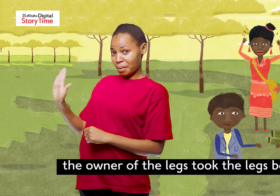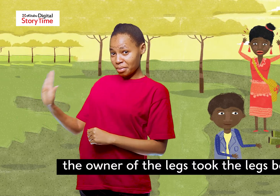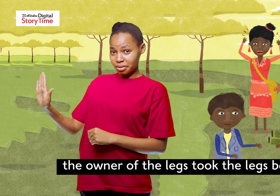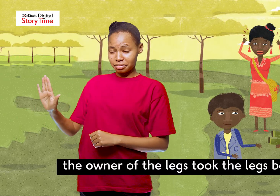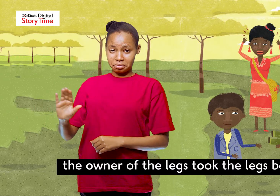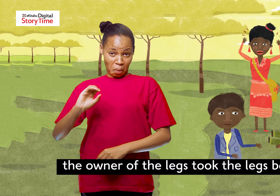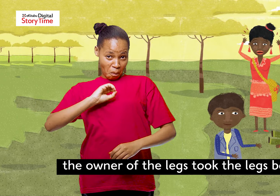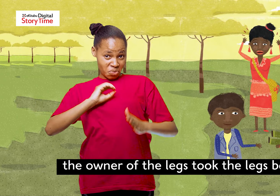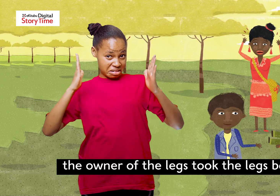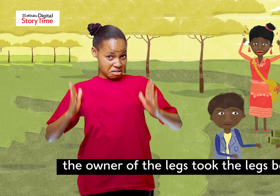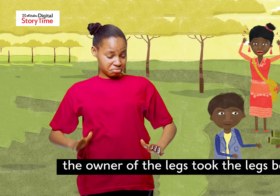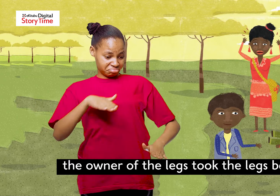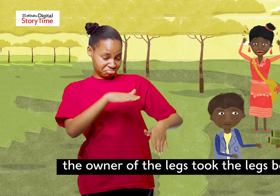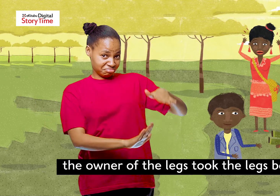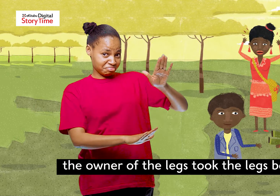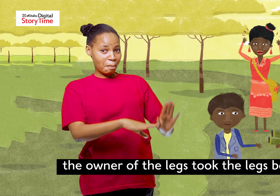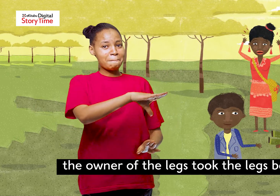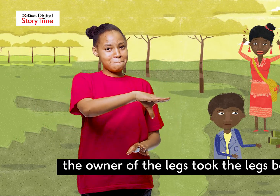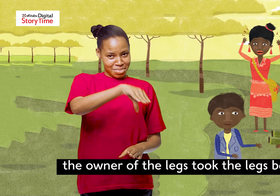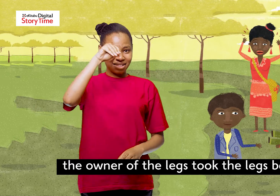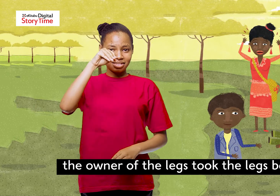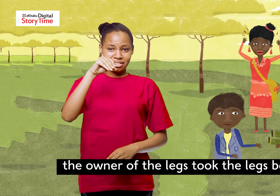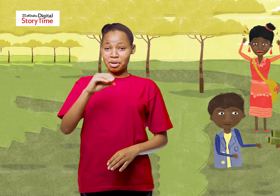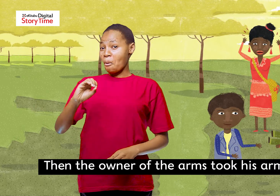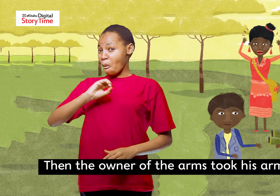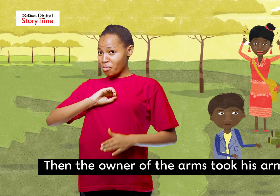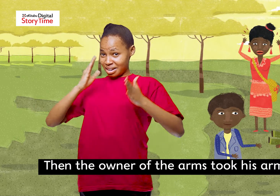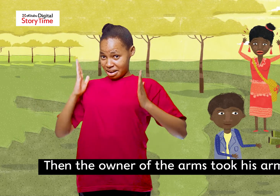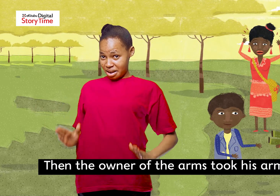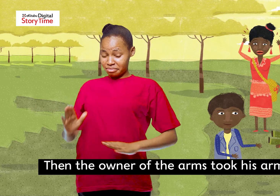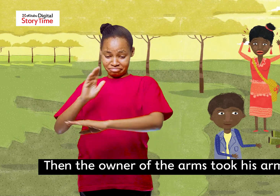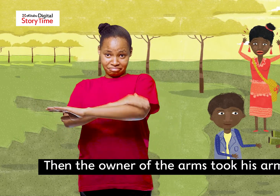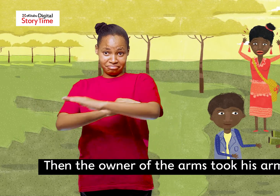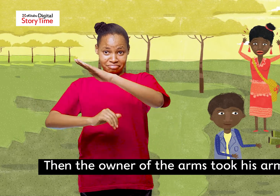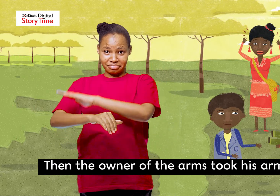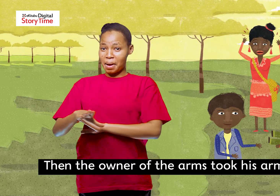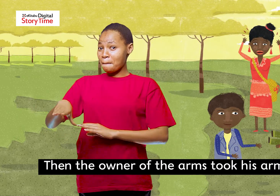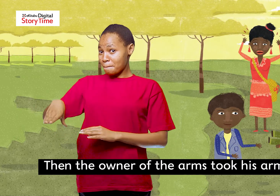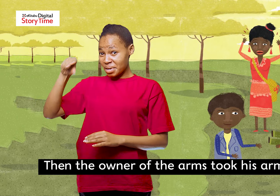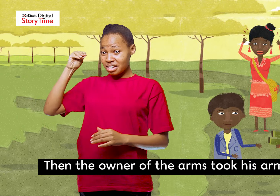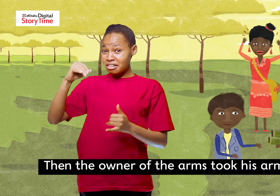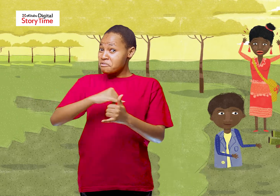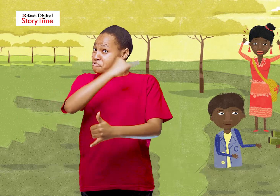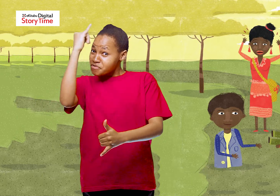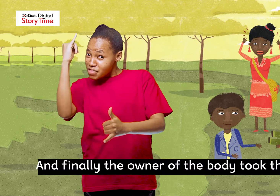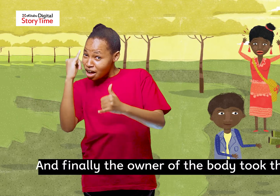the owner of the legs took the legs back. Then the owner of the arms took his arms back.